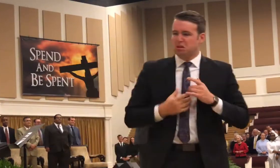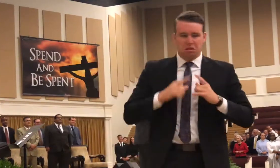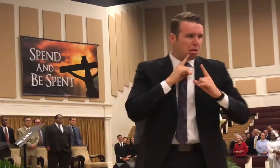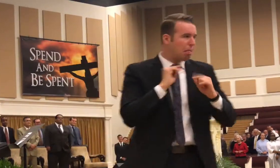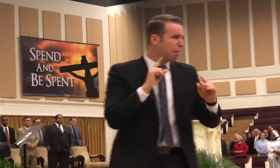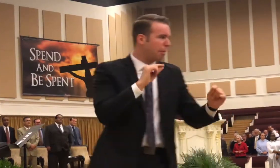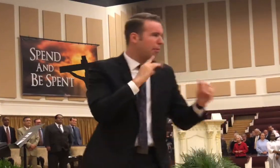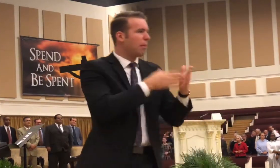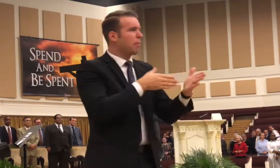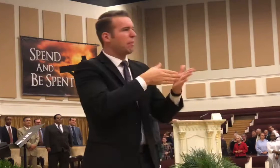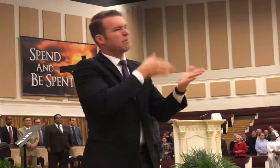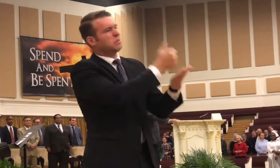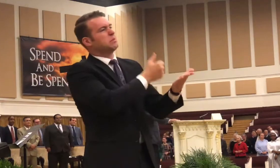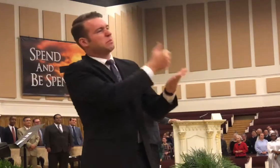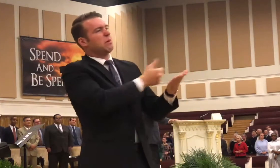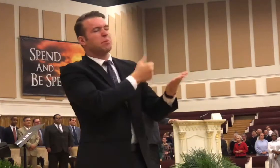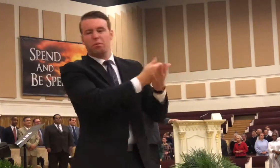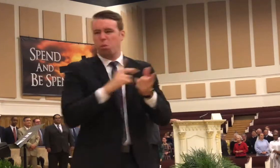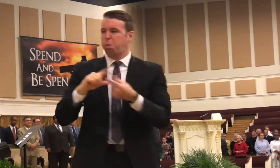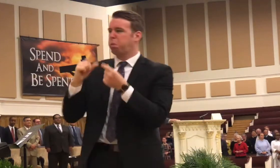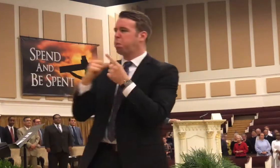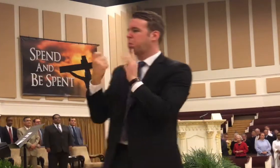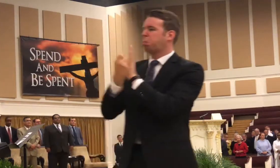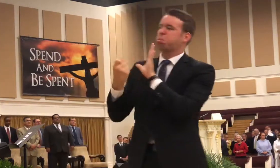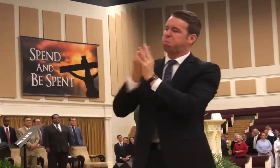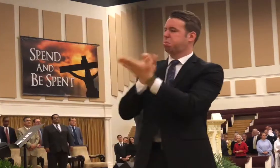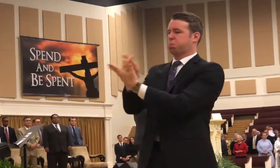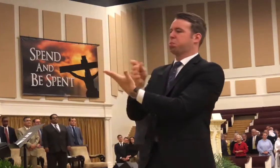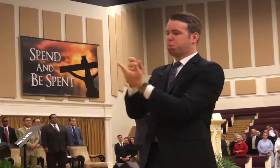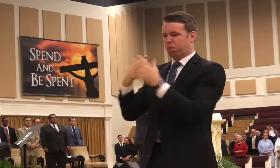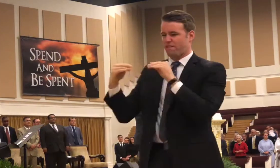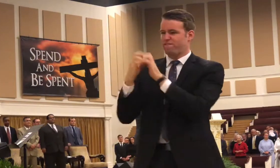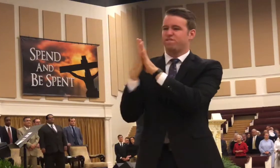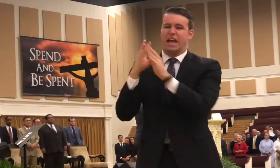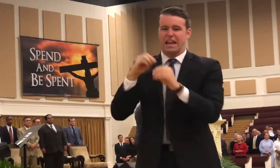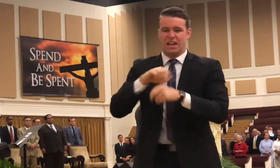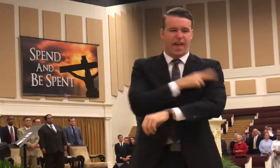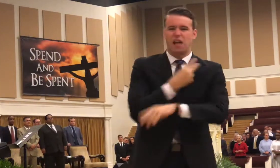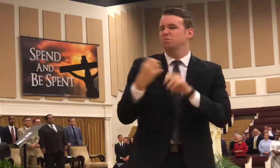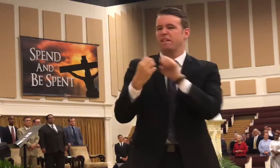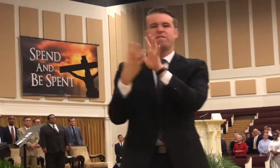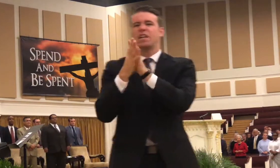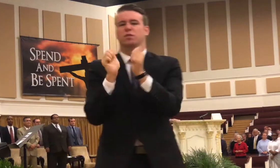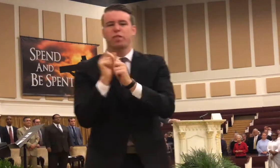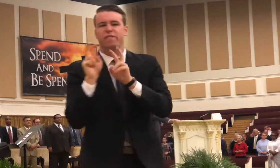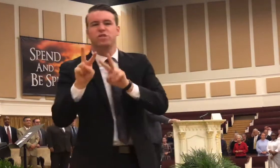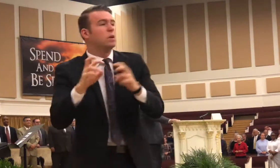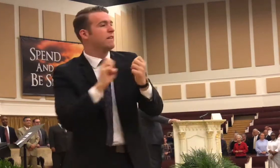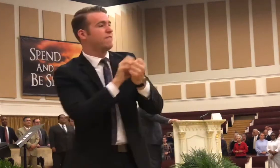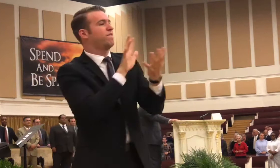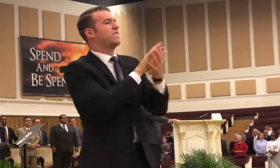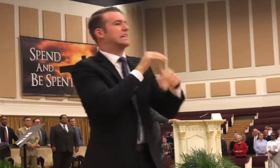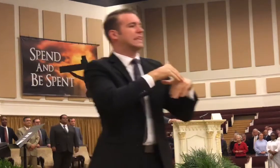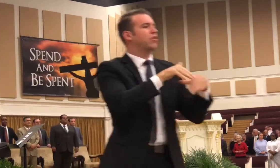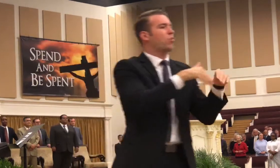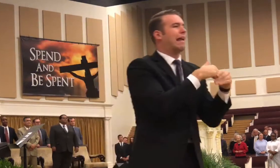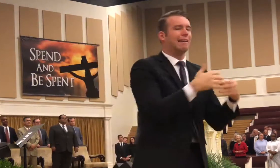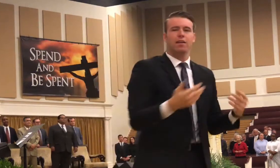another. And you just keep rehashing old stuff. You get in fights in the hospital. You get in fights at the funeral. You get in fights at the